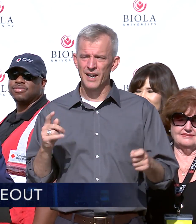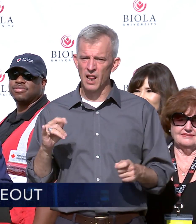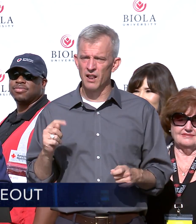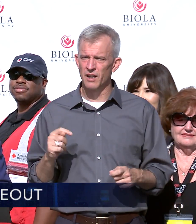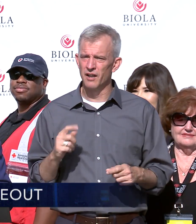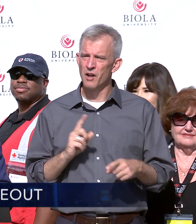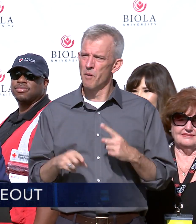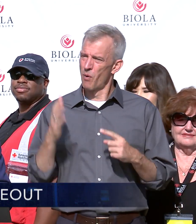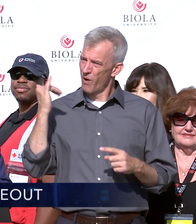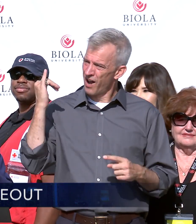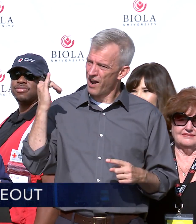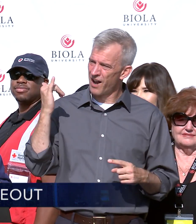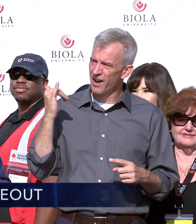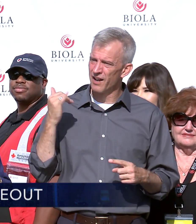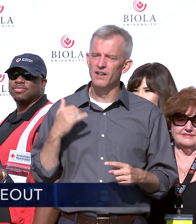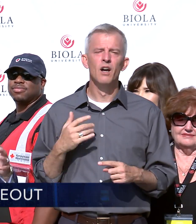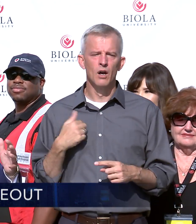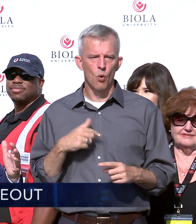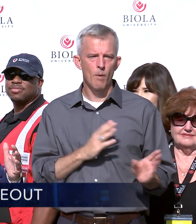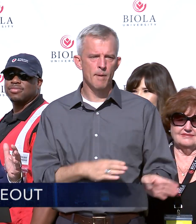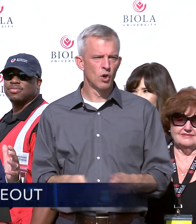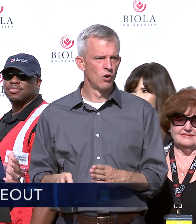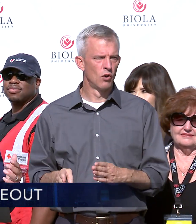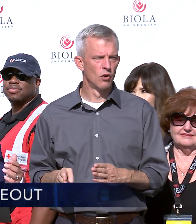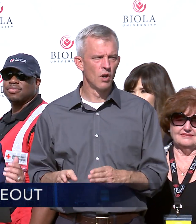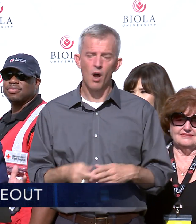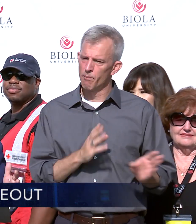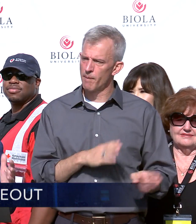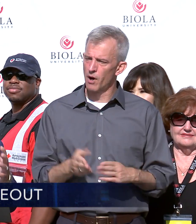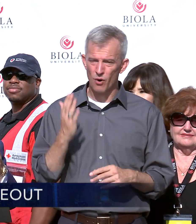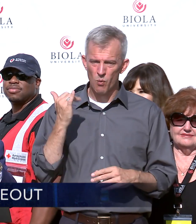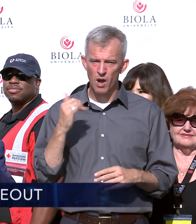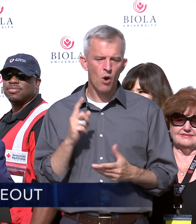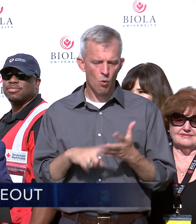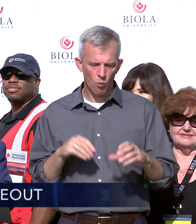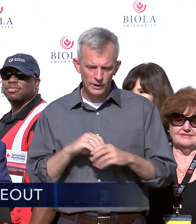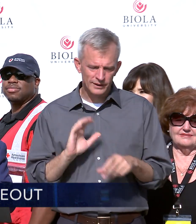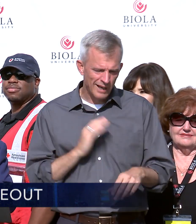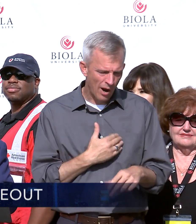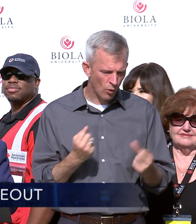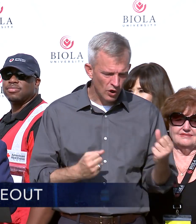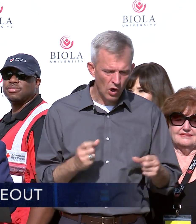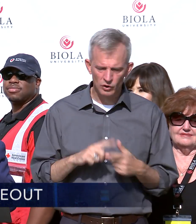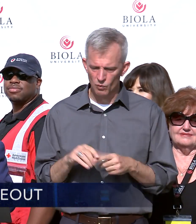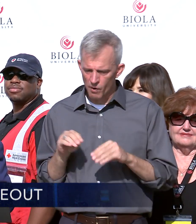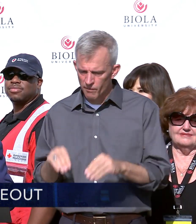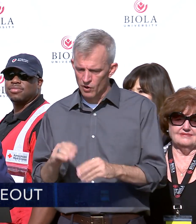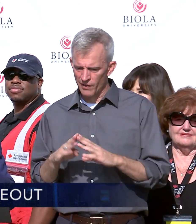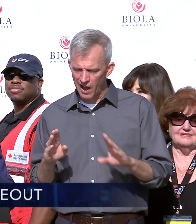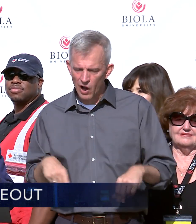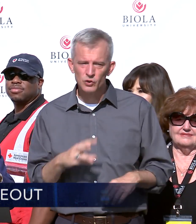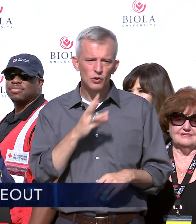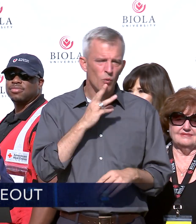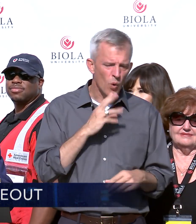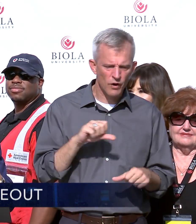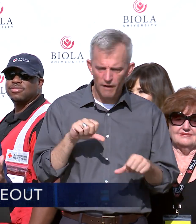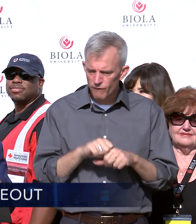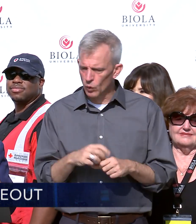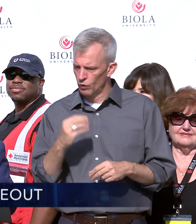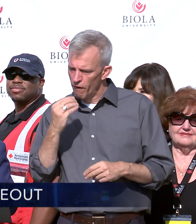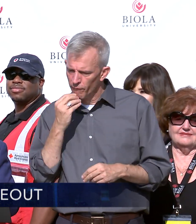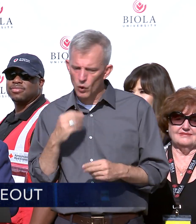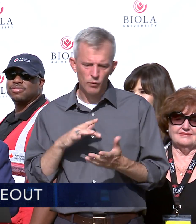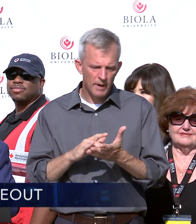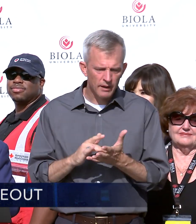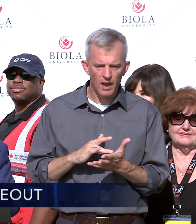we know we're prepared. And we're prepared because of what we put in our trunks, what we put in our houses, the water, the fuel, whatever it